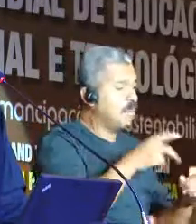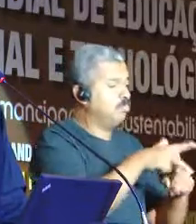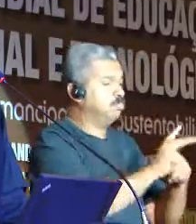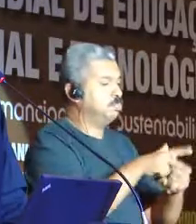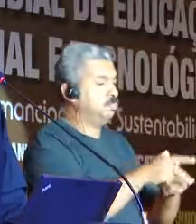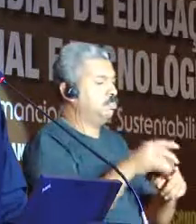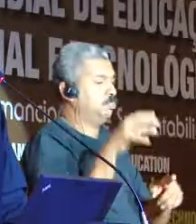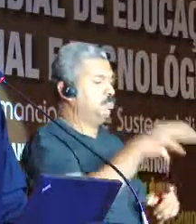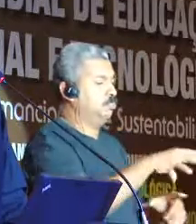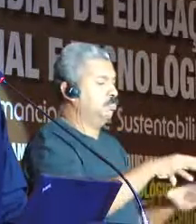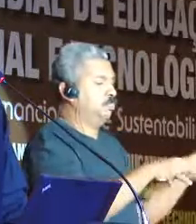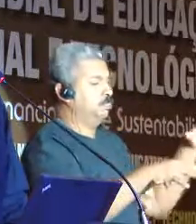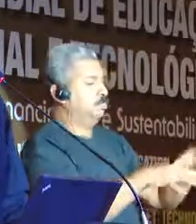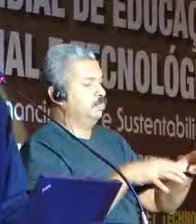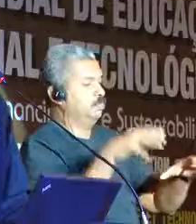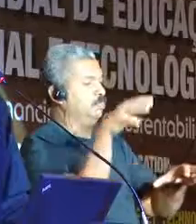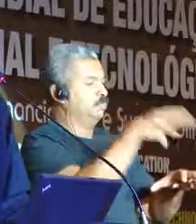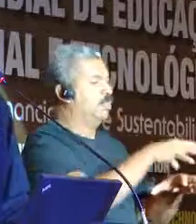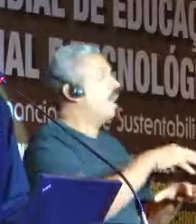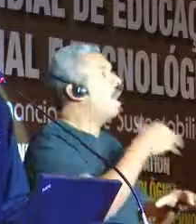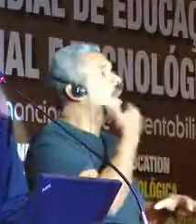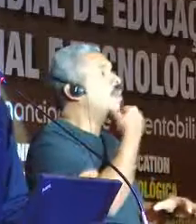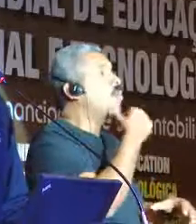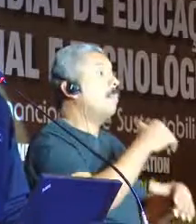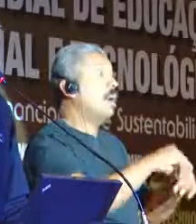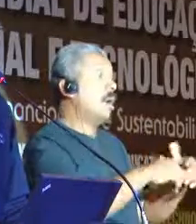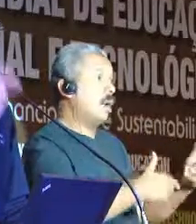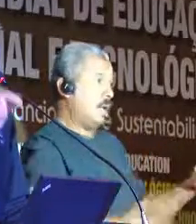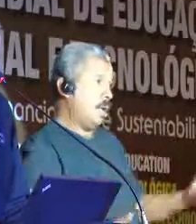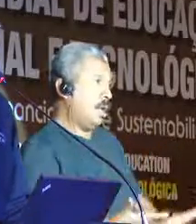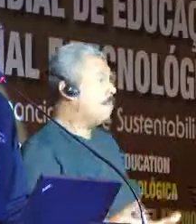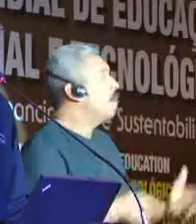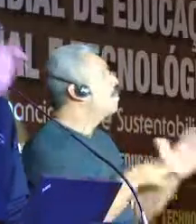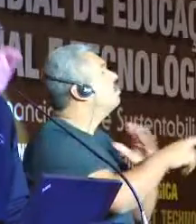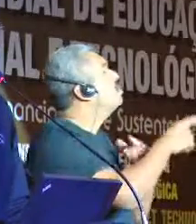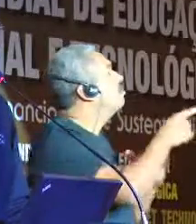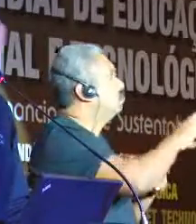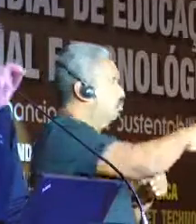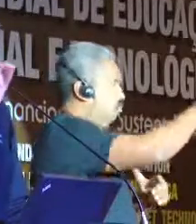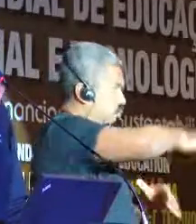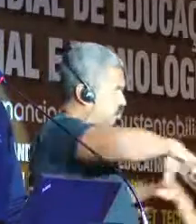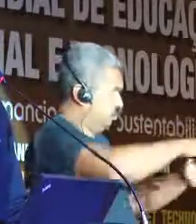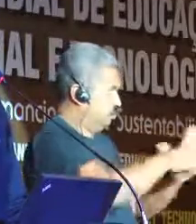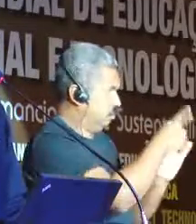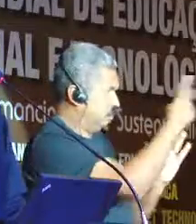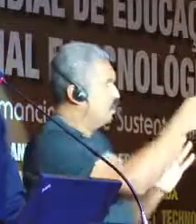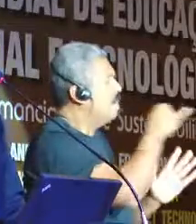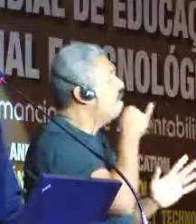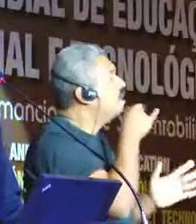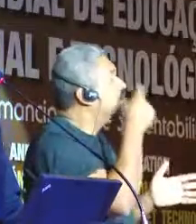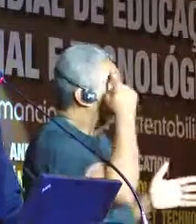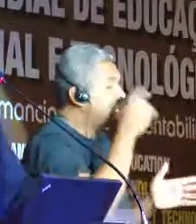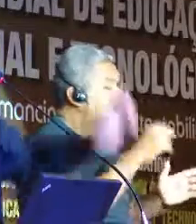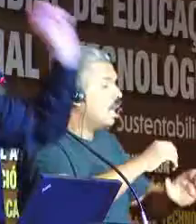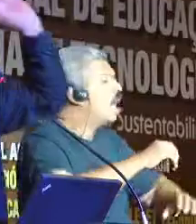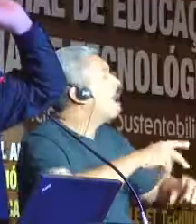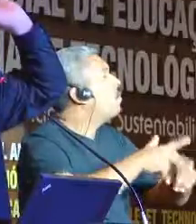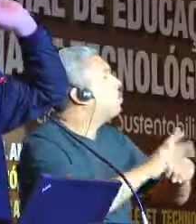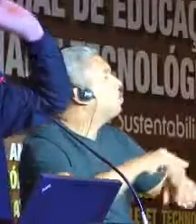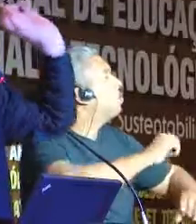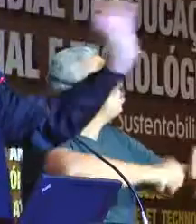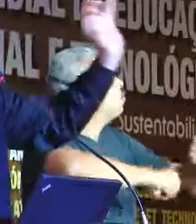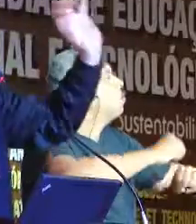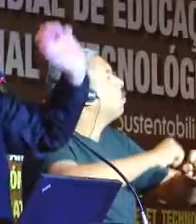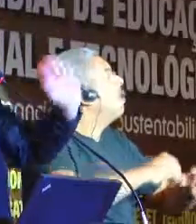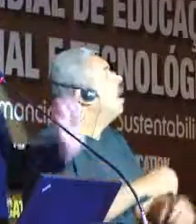Ford, from that time on, gave the best, highest possible wages to his employees because he